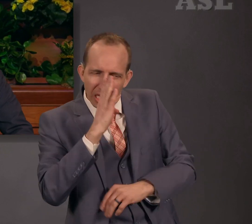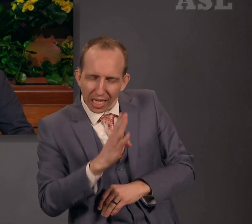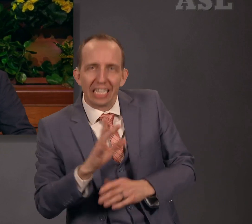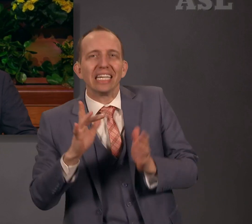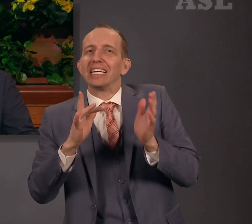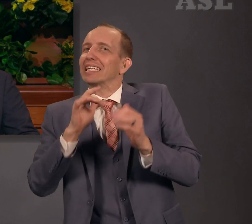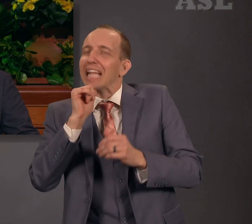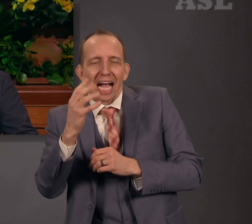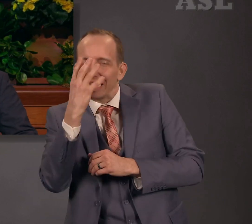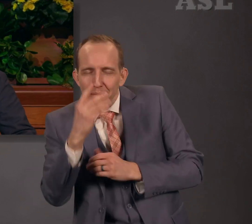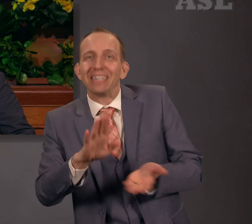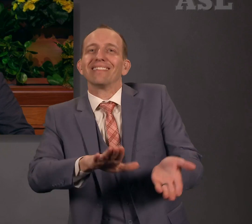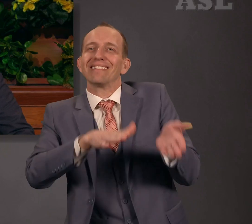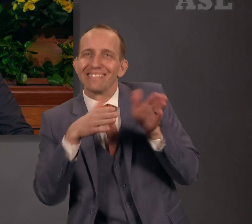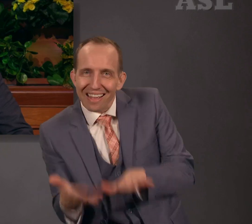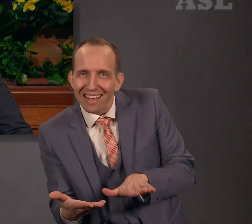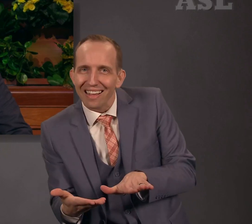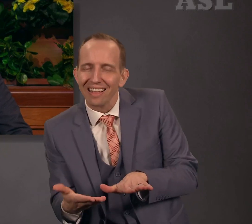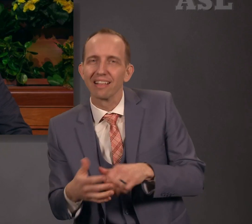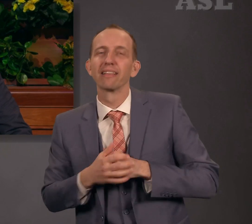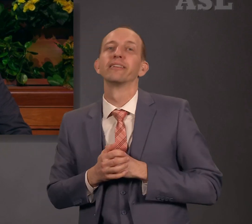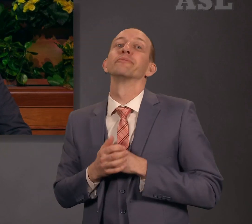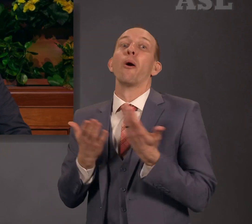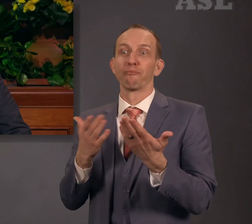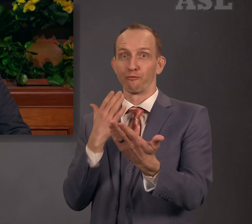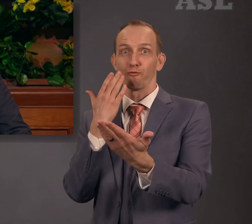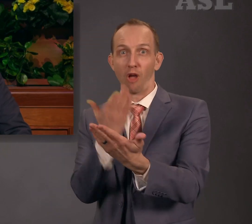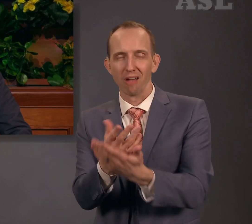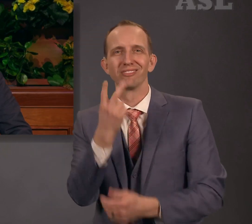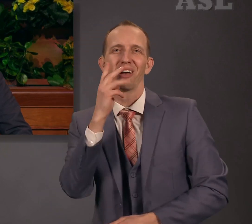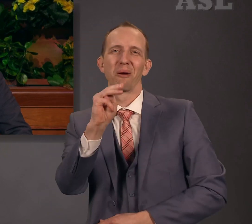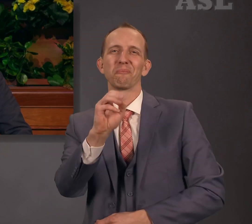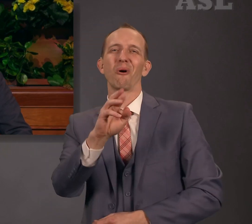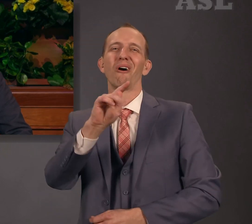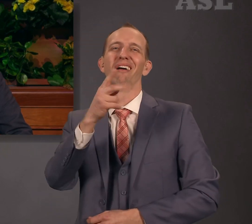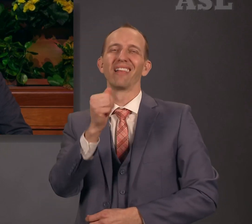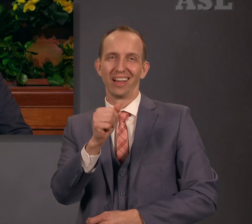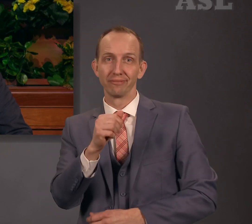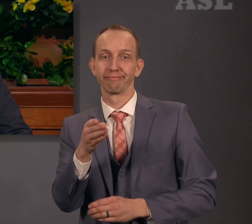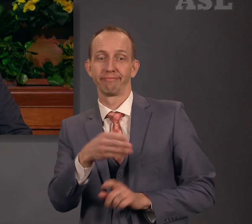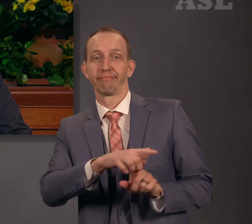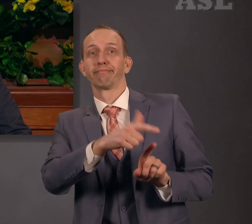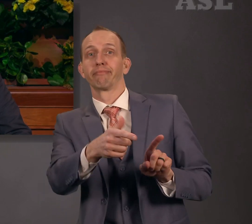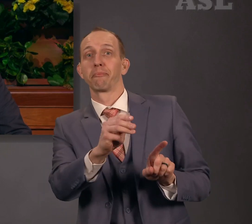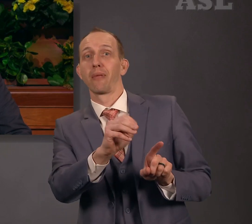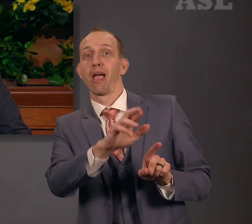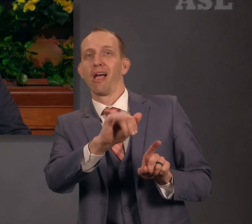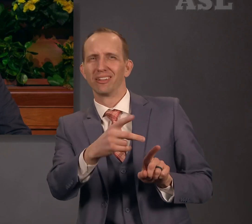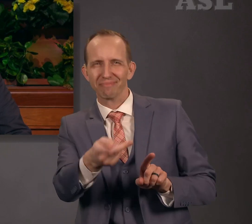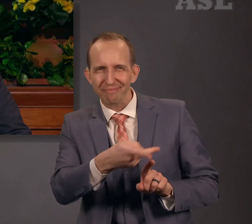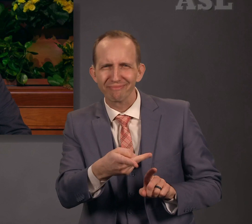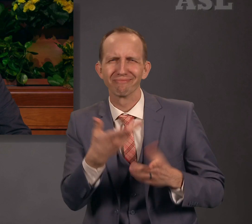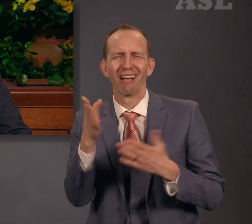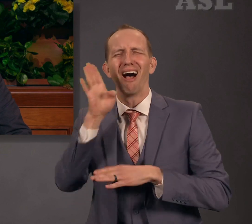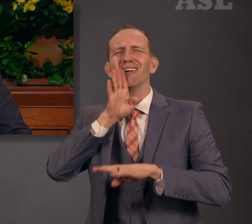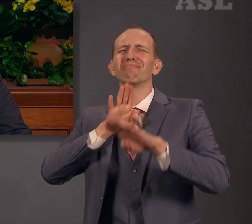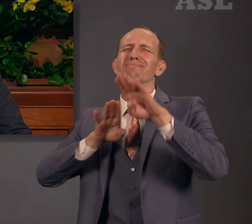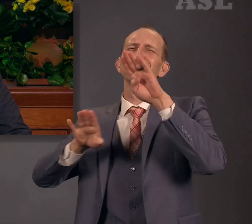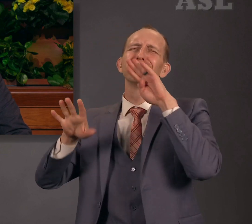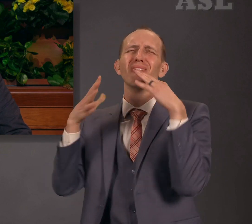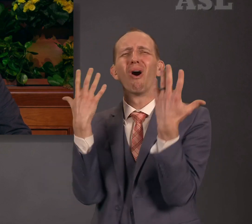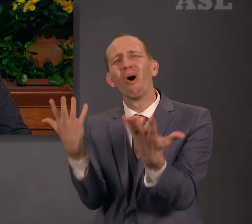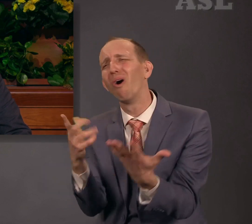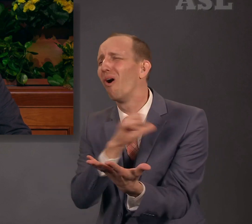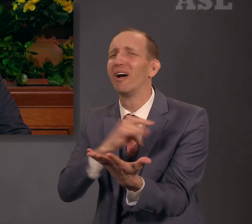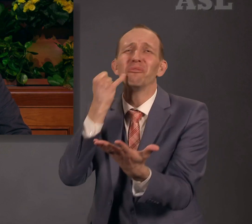Jesus came into Bethany and met first Martha and then Mary, perhaps out of frustration for his late arrival, they